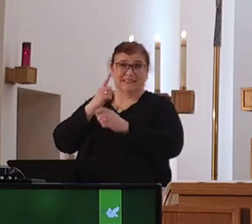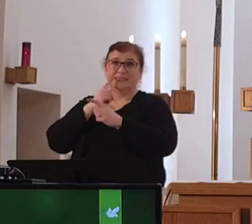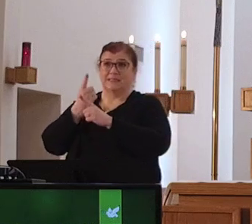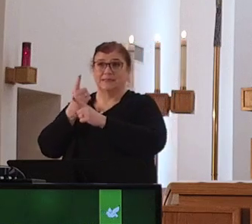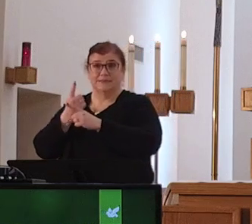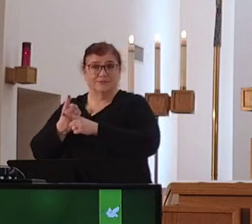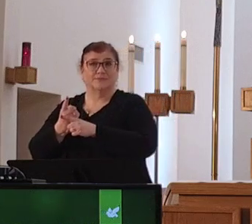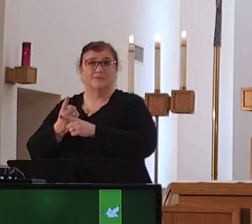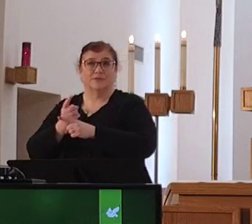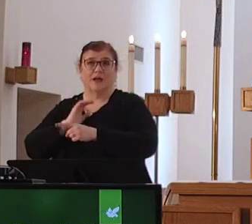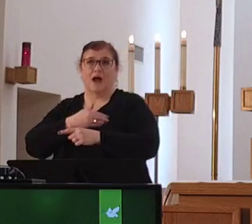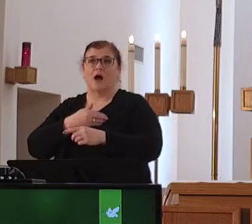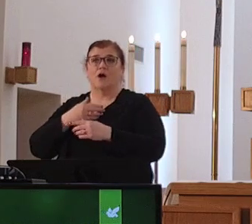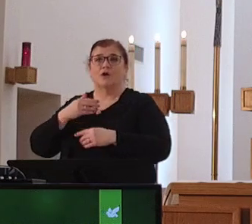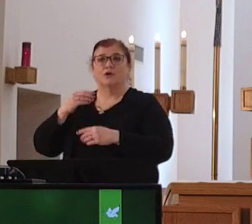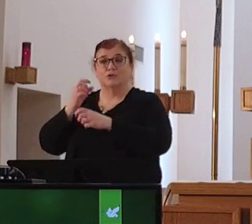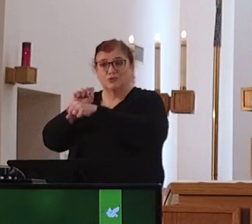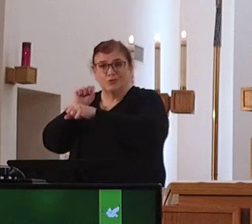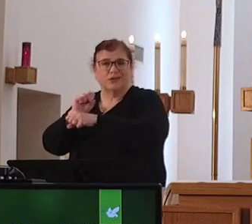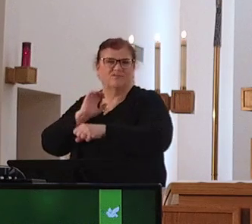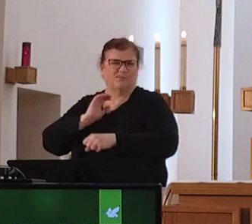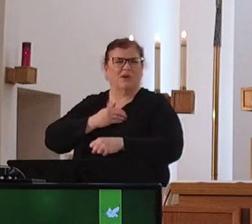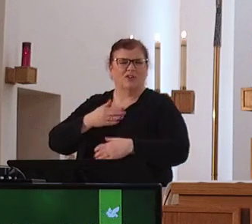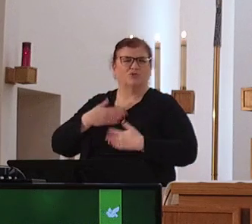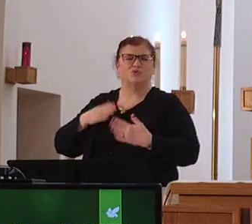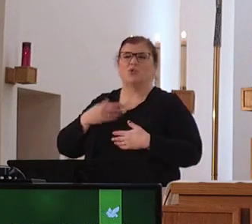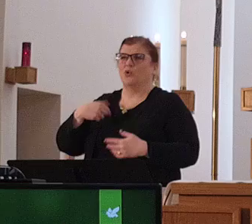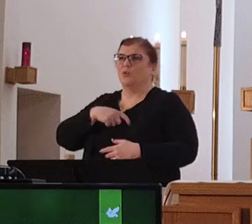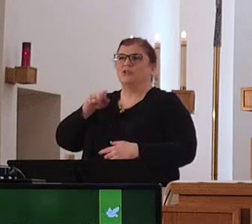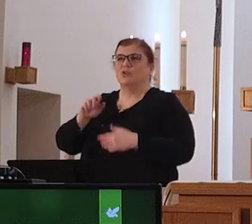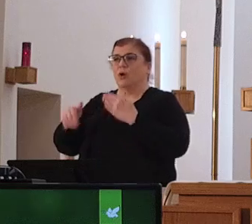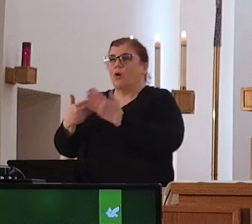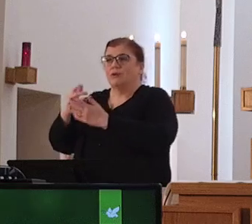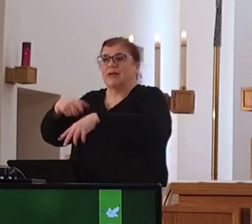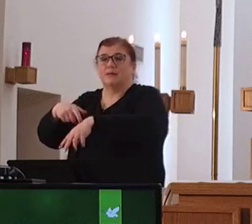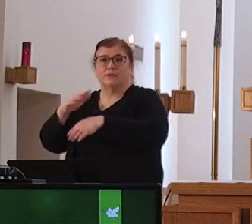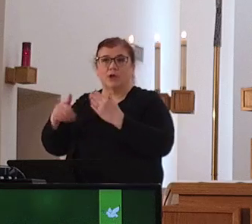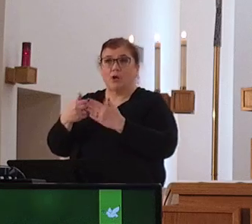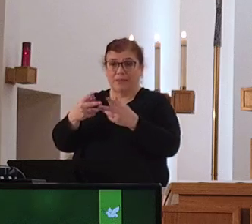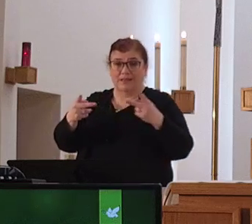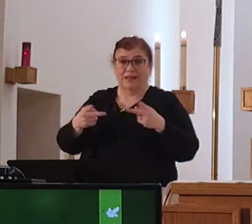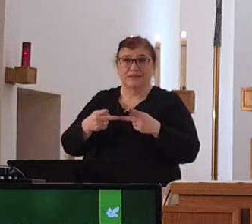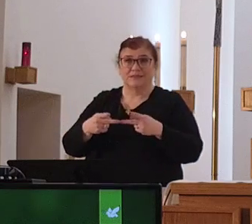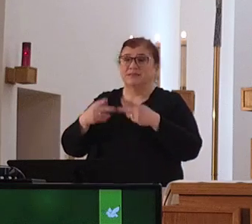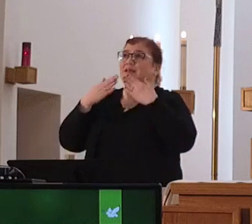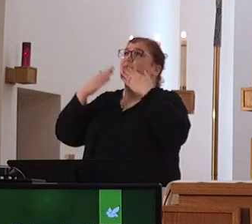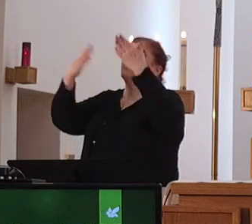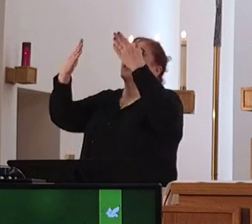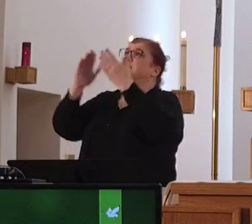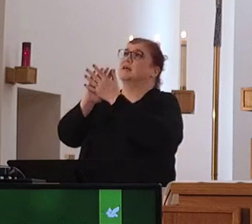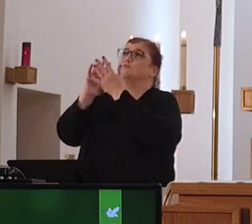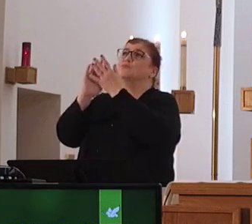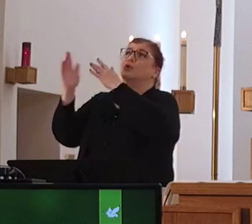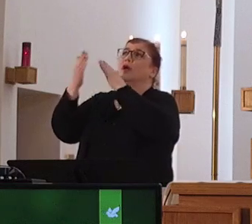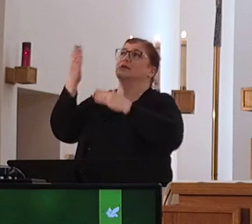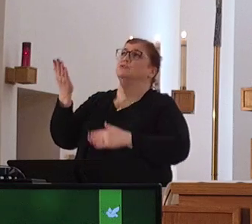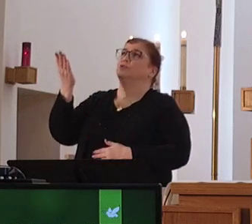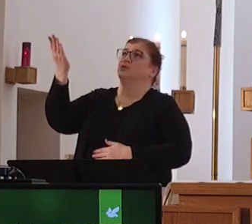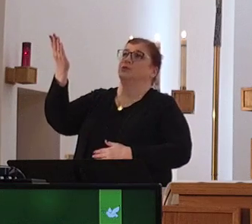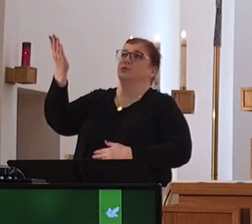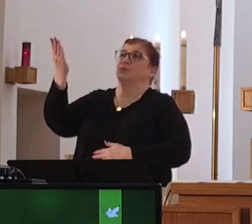indeed right, our duty and our joy, that we should at all times and in all places give thanks and praise to